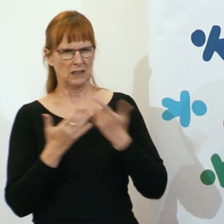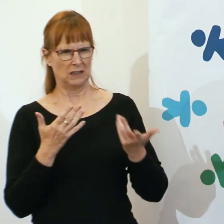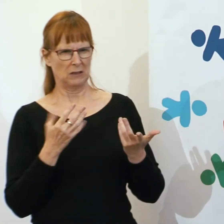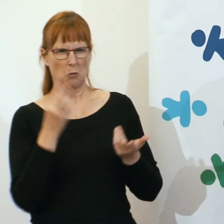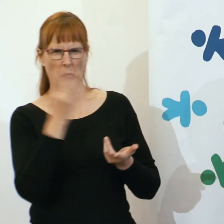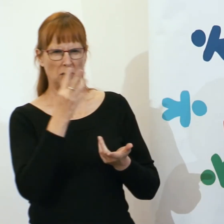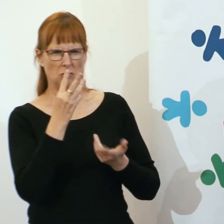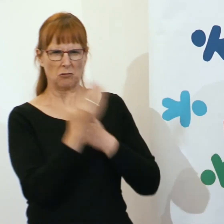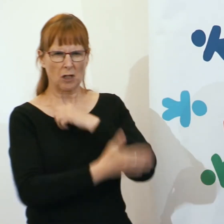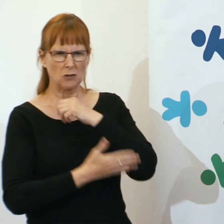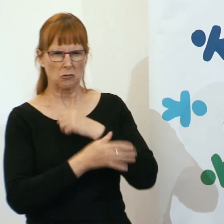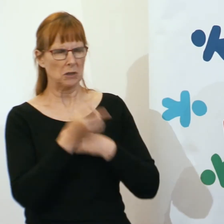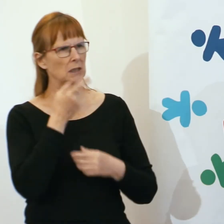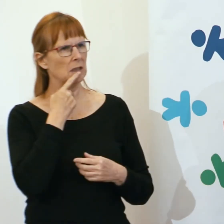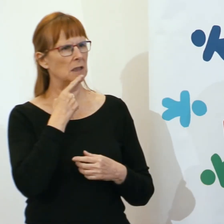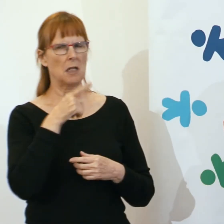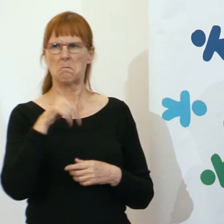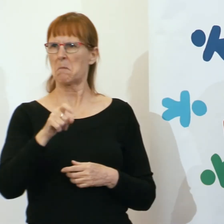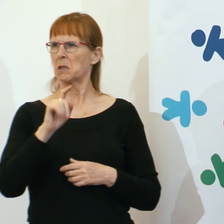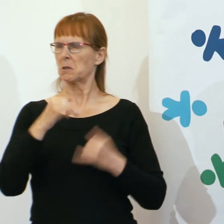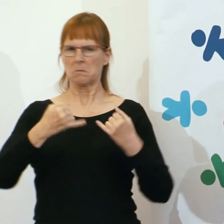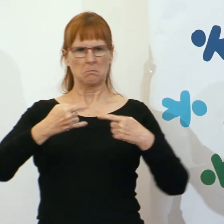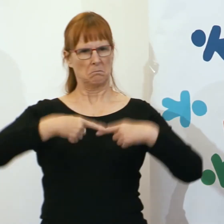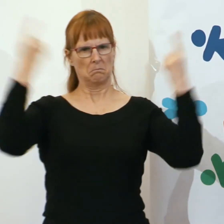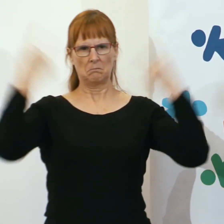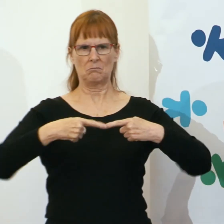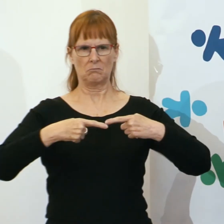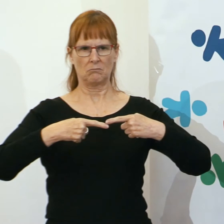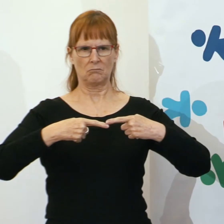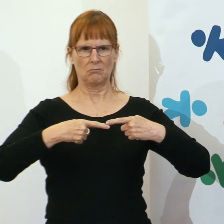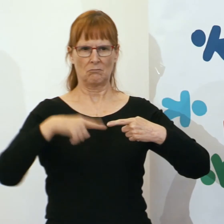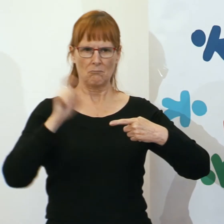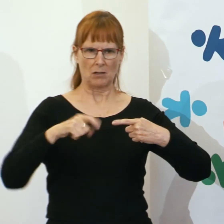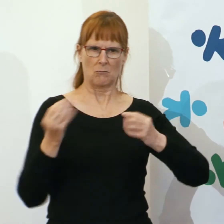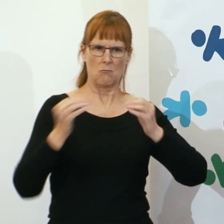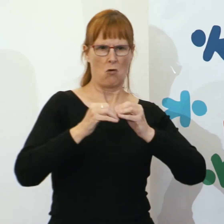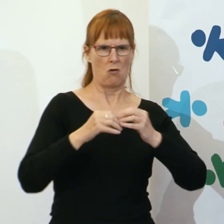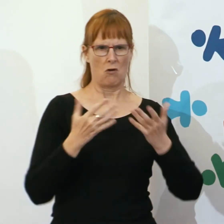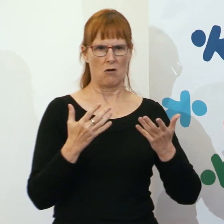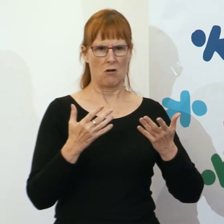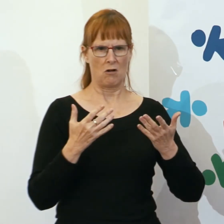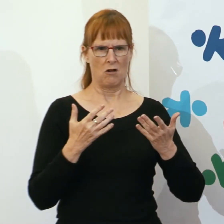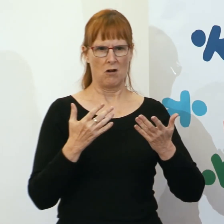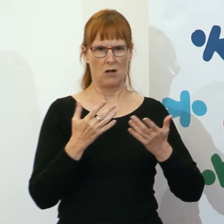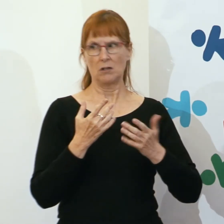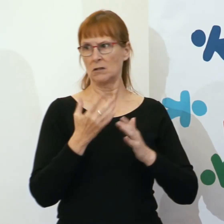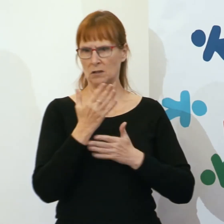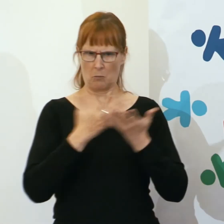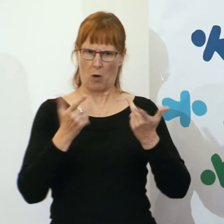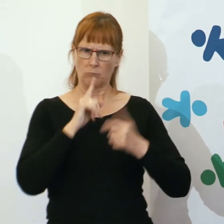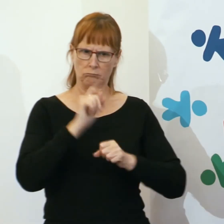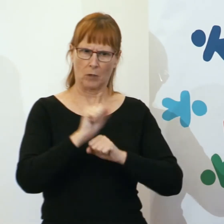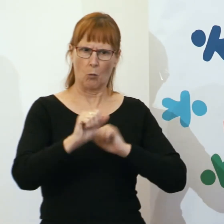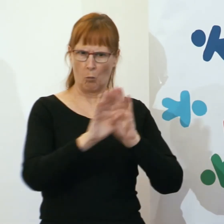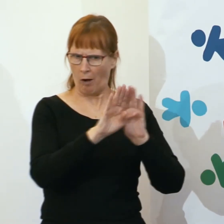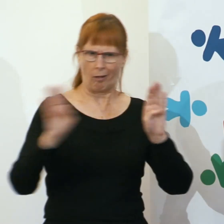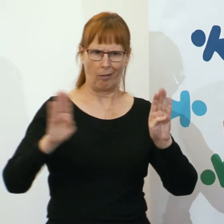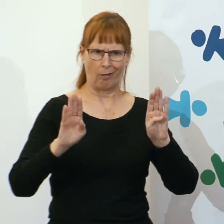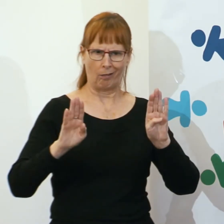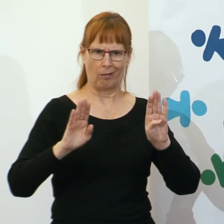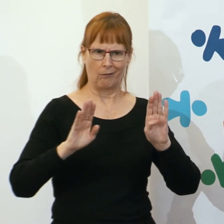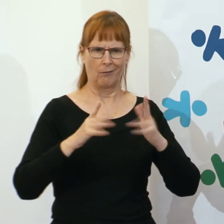erecting dividers and building more walls, real and symbolic? Is it any wonder that the bonds of